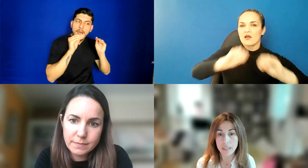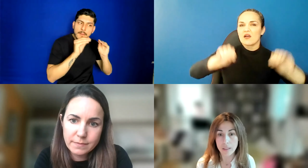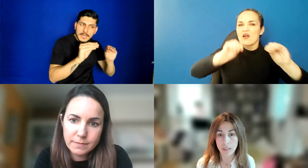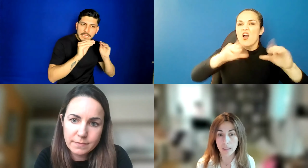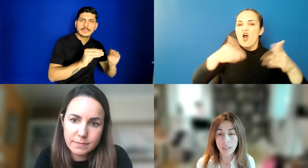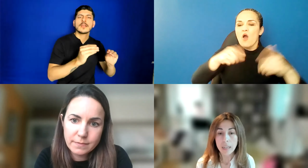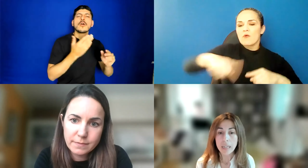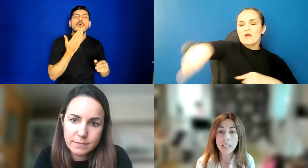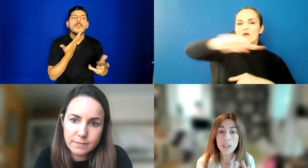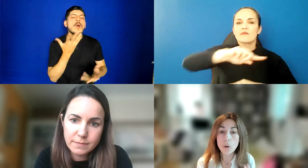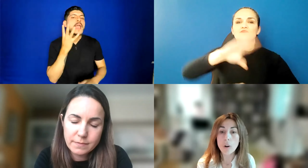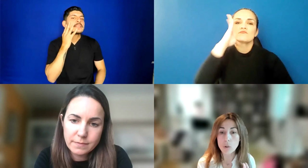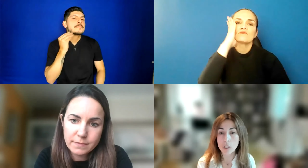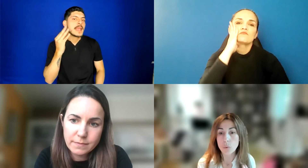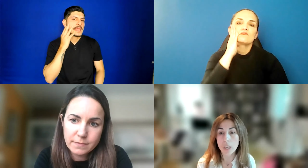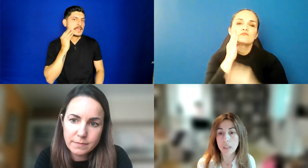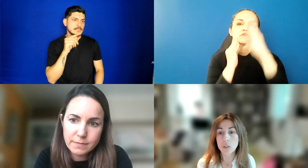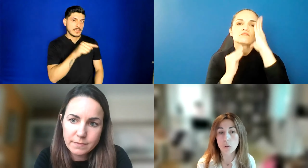a learning